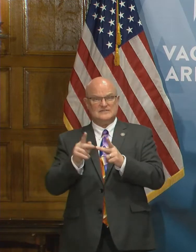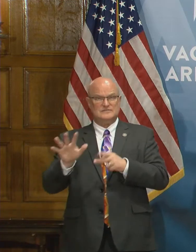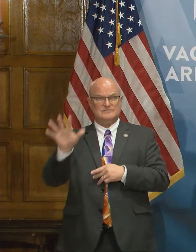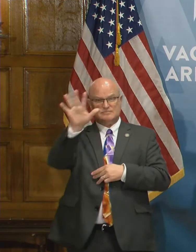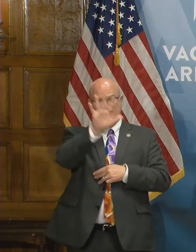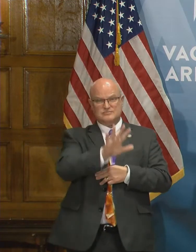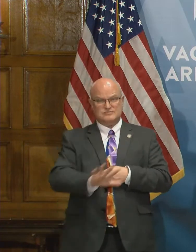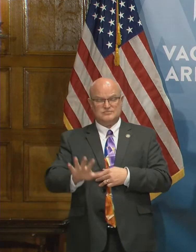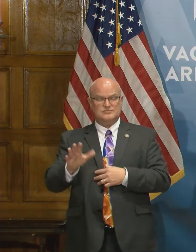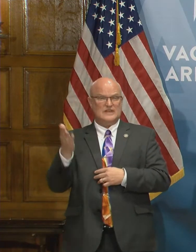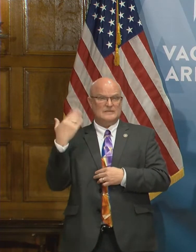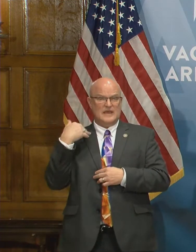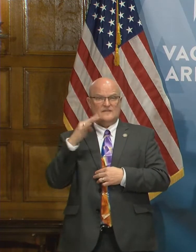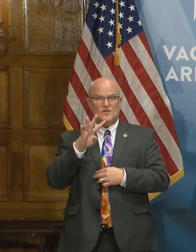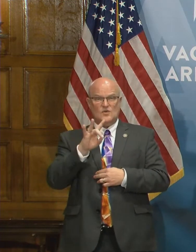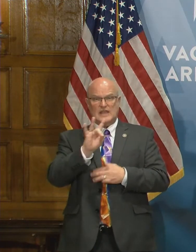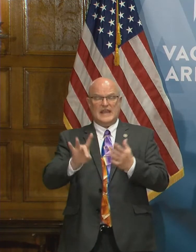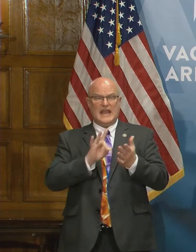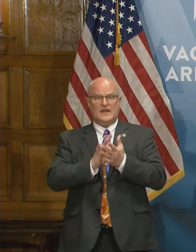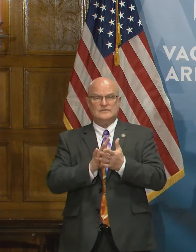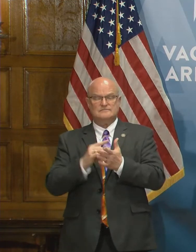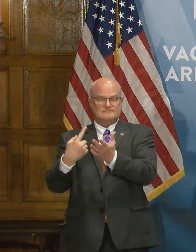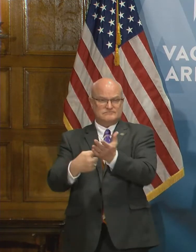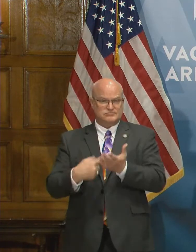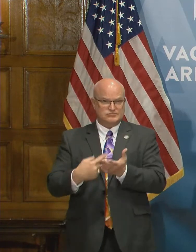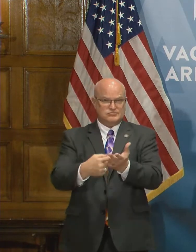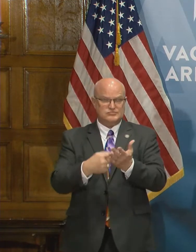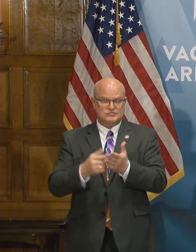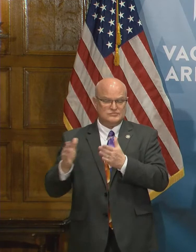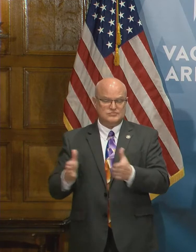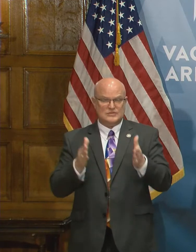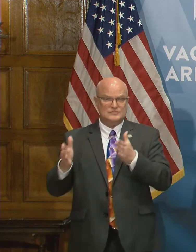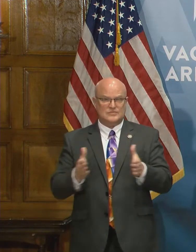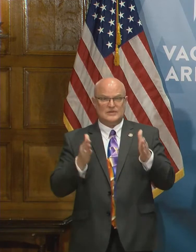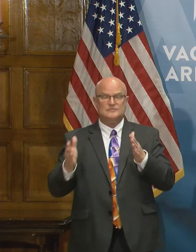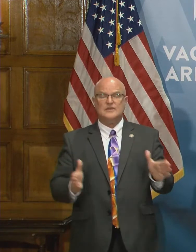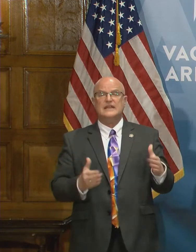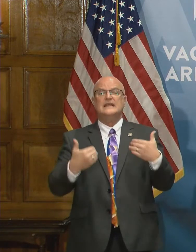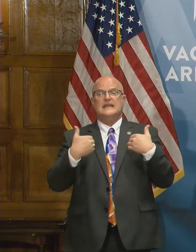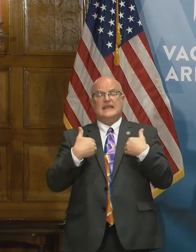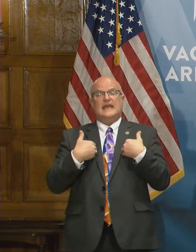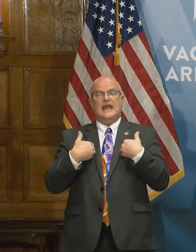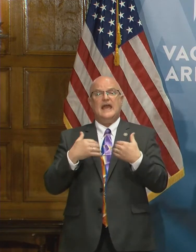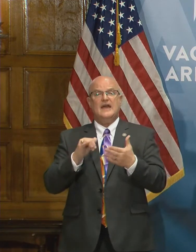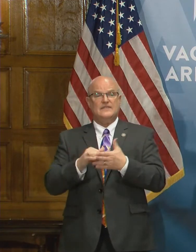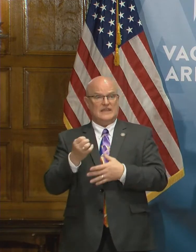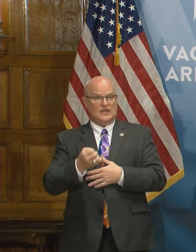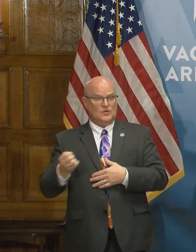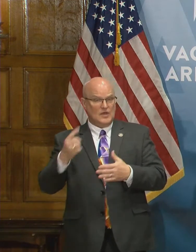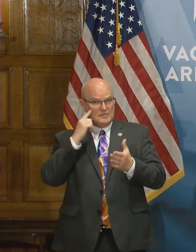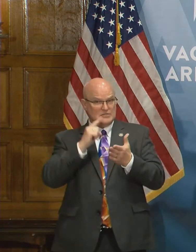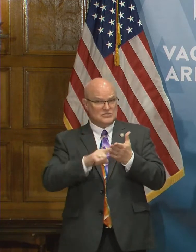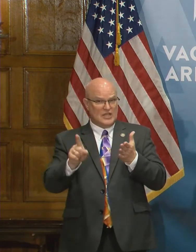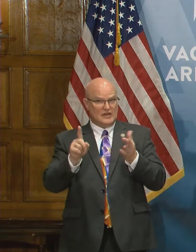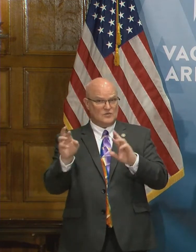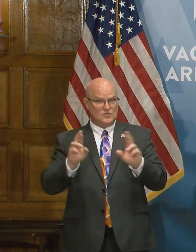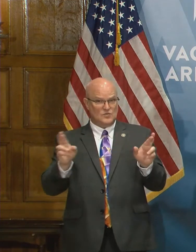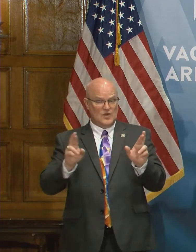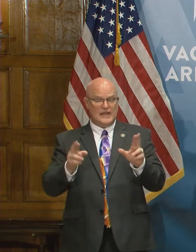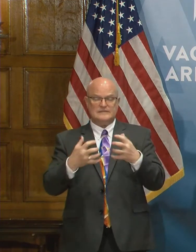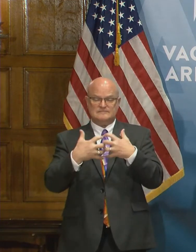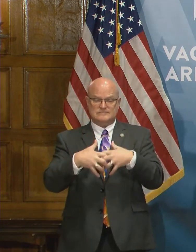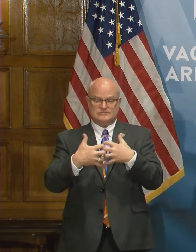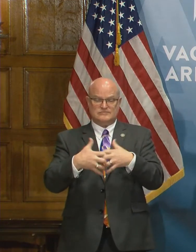last 48 hours, prepping and planning. Specifically, all 10 districts have the equipment checked out, make sure it's in